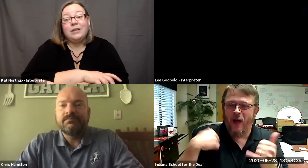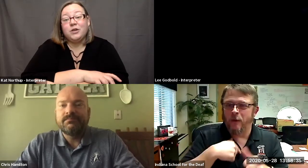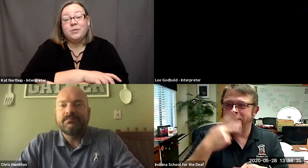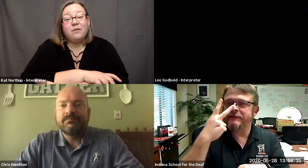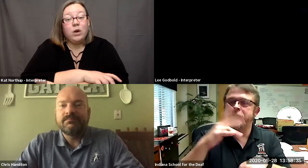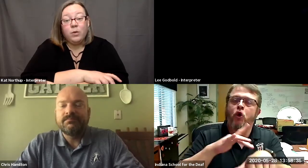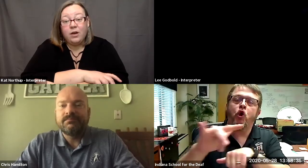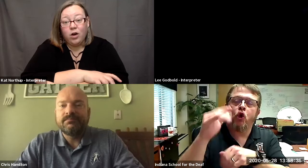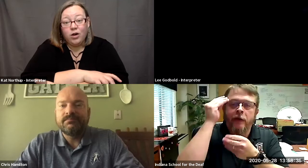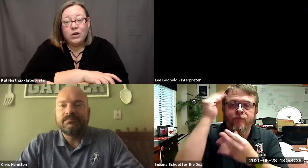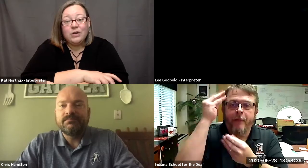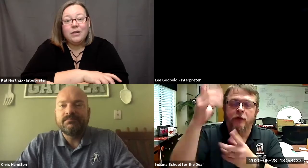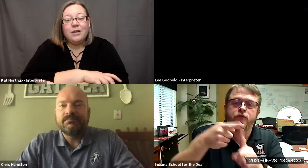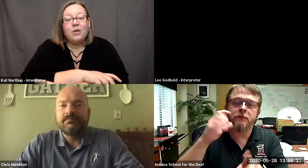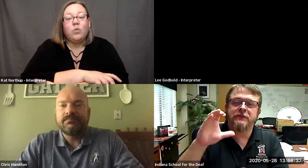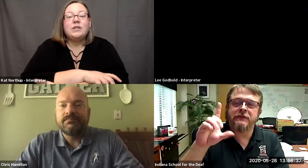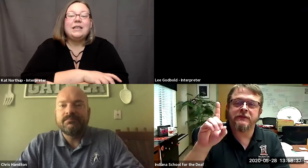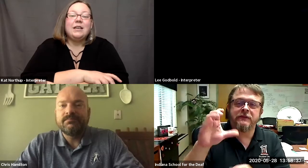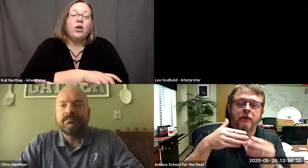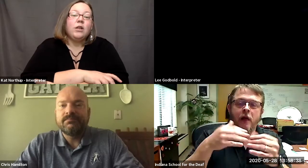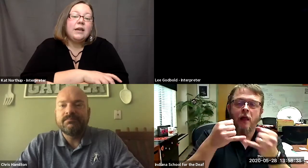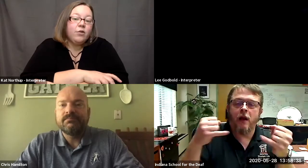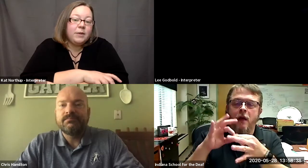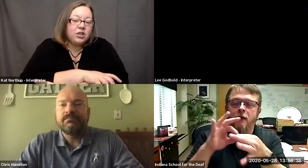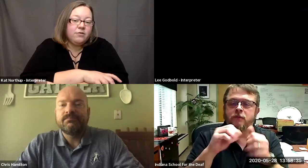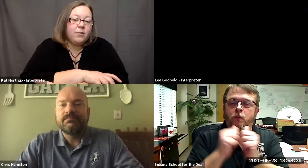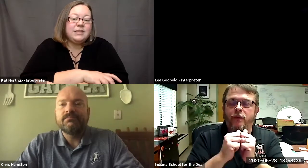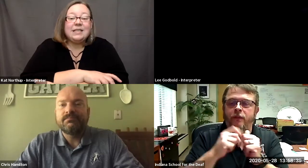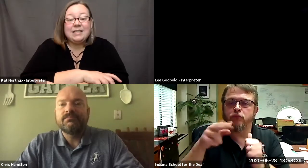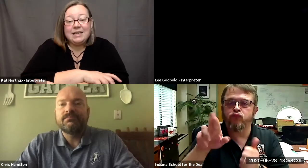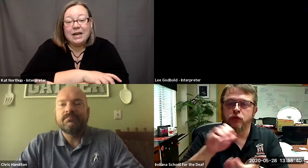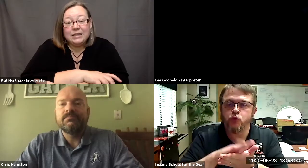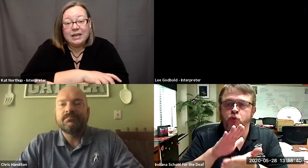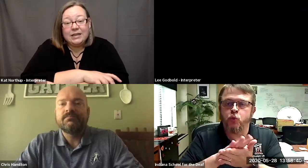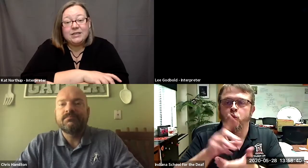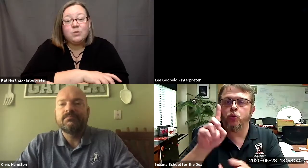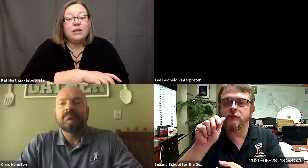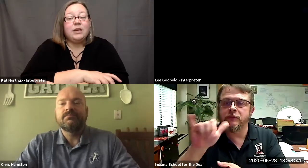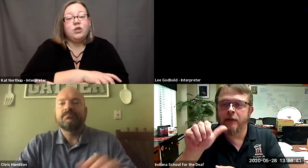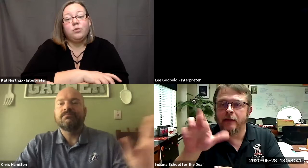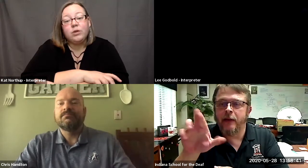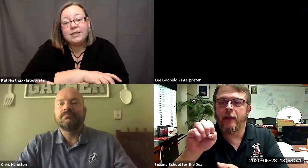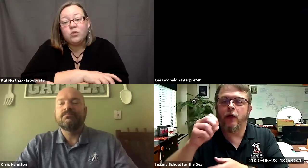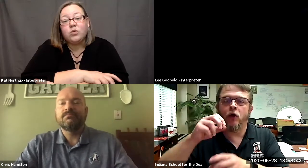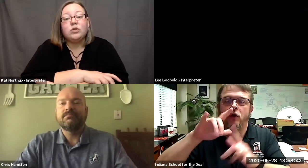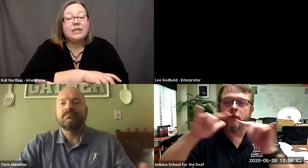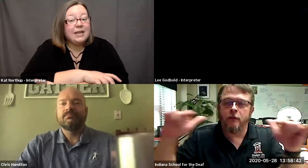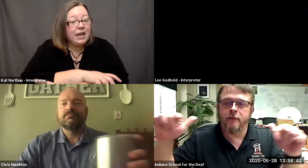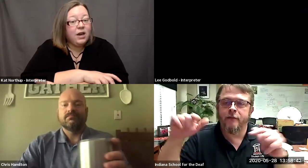terms of where we are. We're seeing early information from CDC guidelines related to preschool,